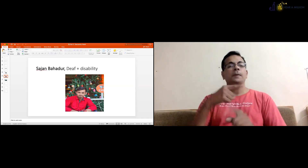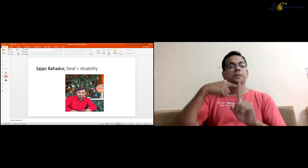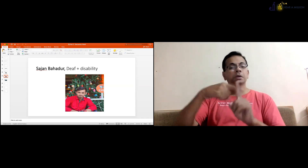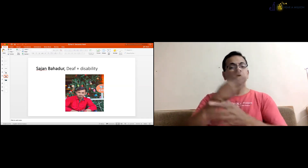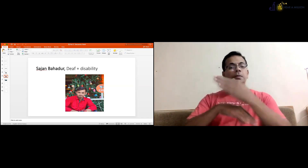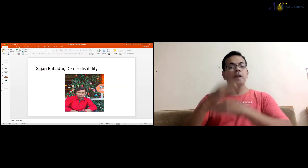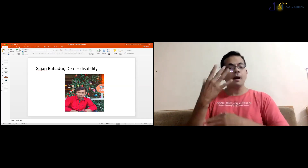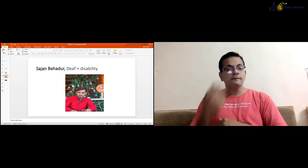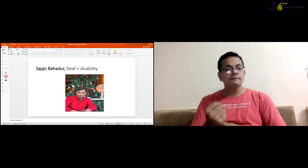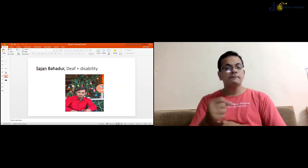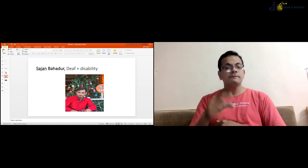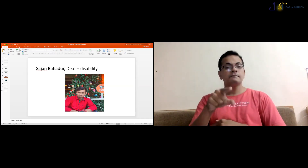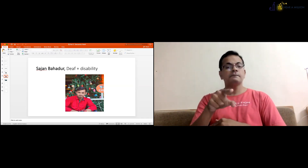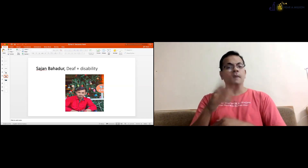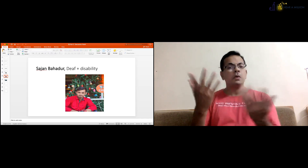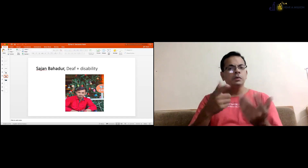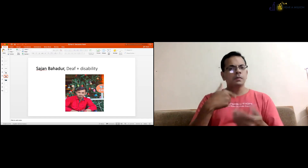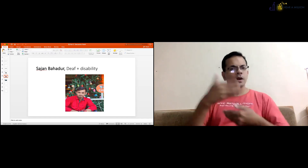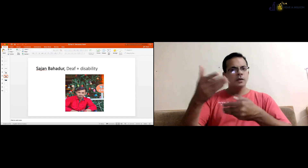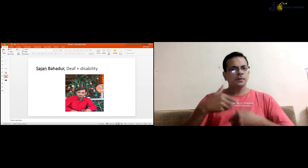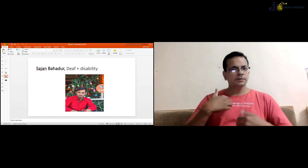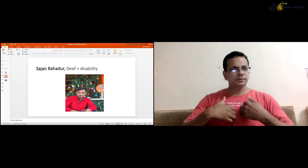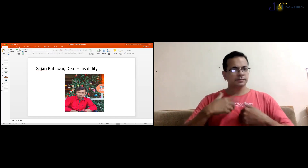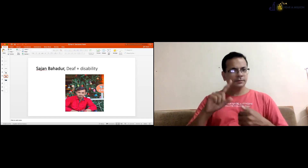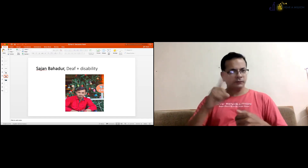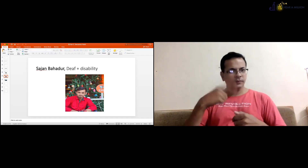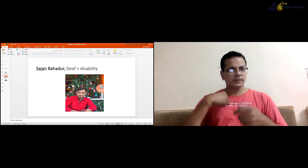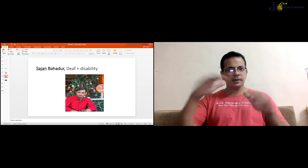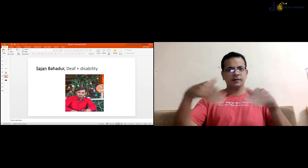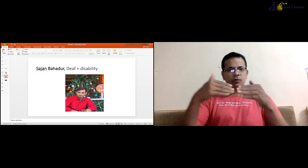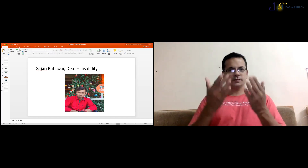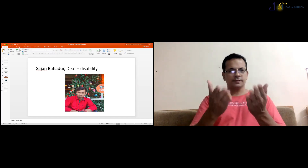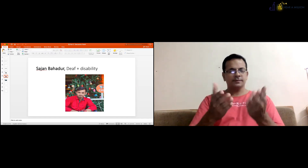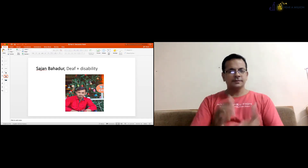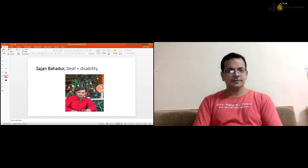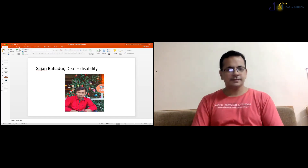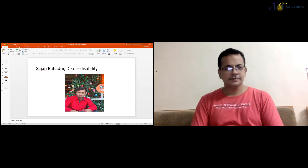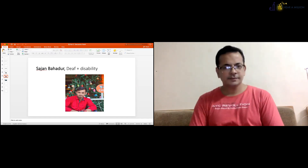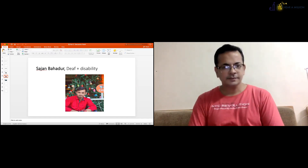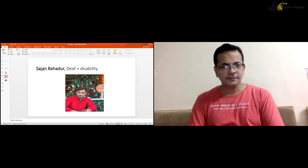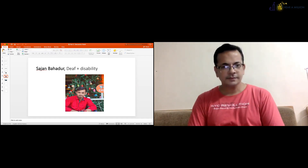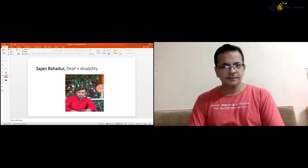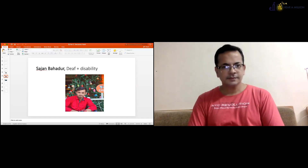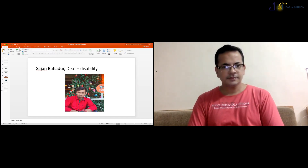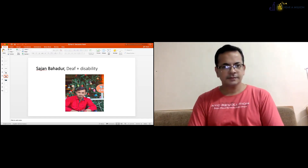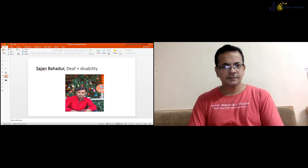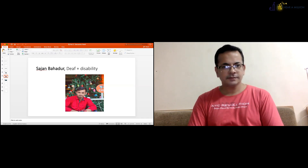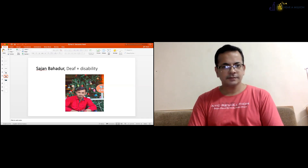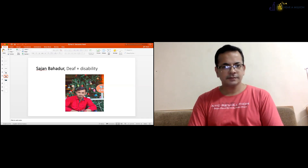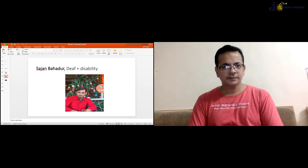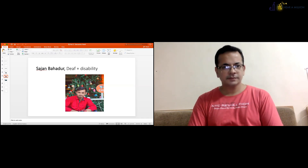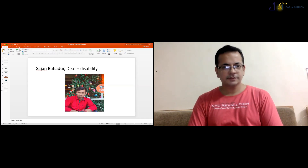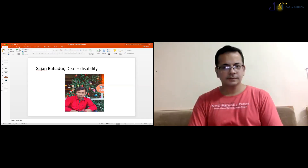So Sarjan is a deaf person and also he has another disability. I would be interested to know what disability